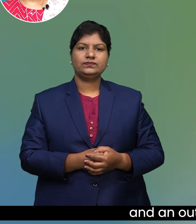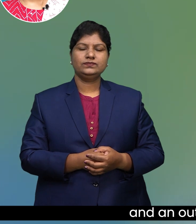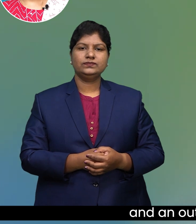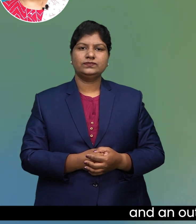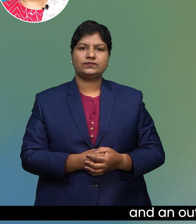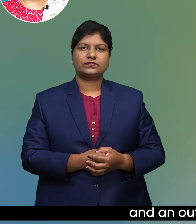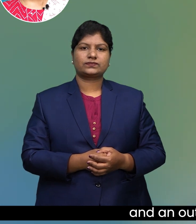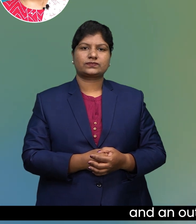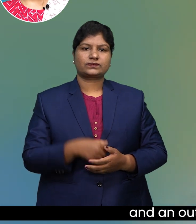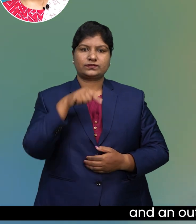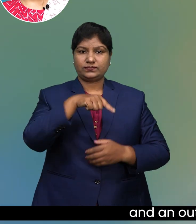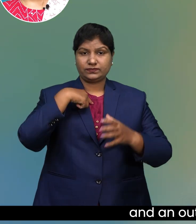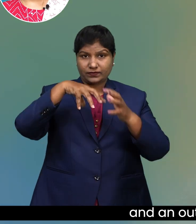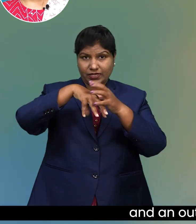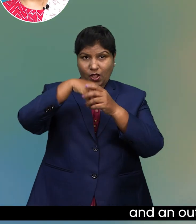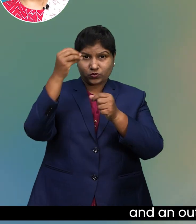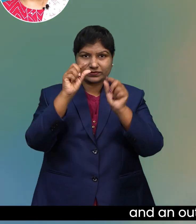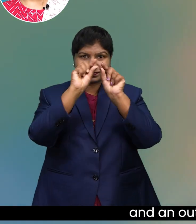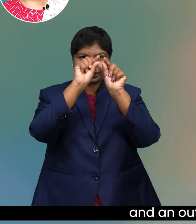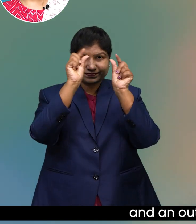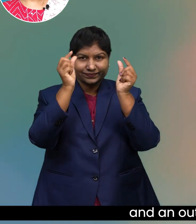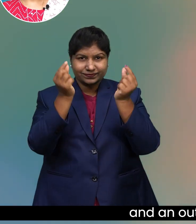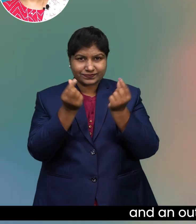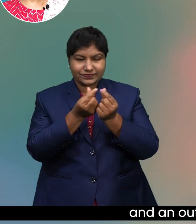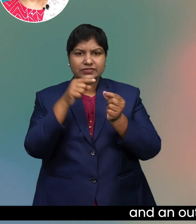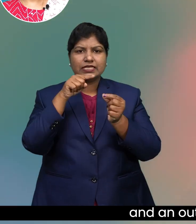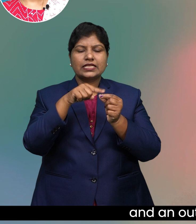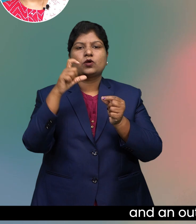and an outer thick corona radiata.